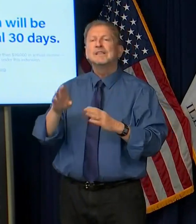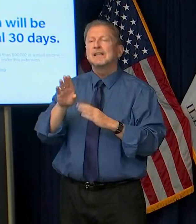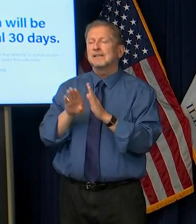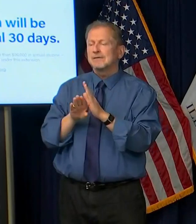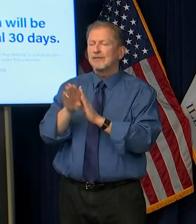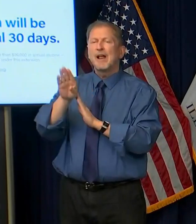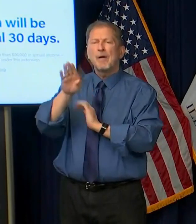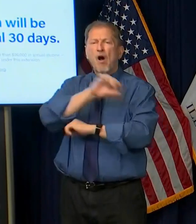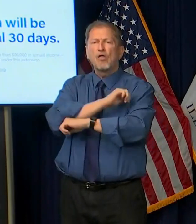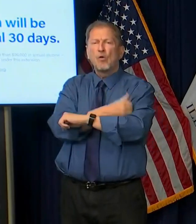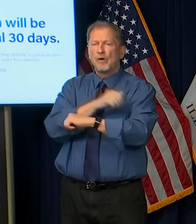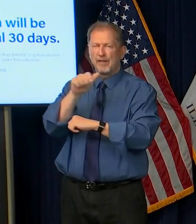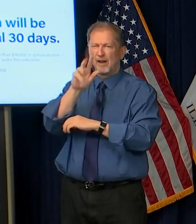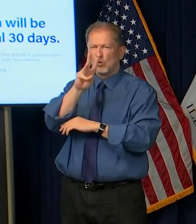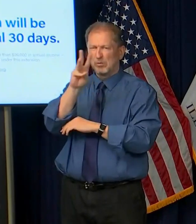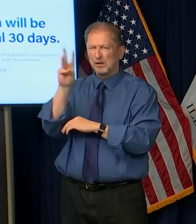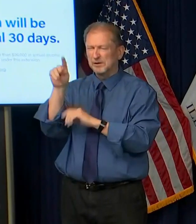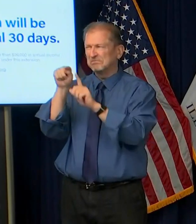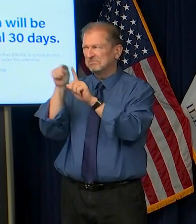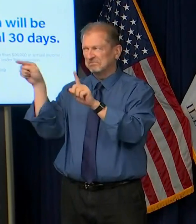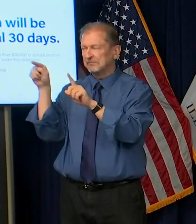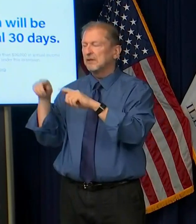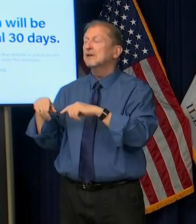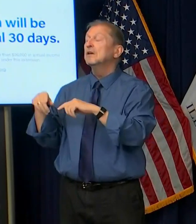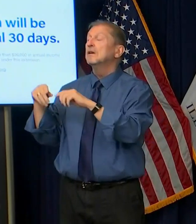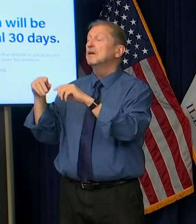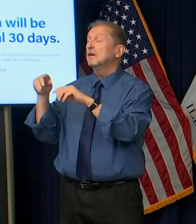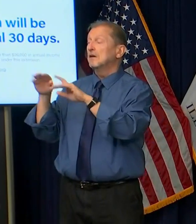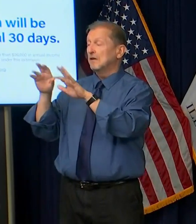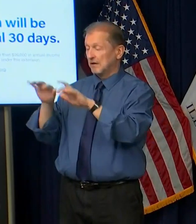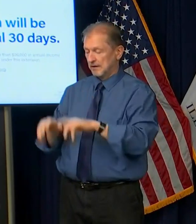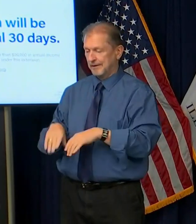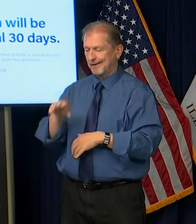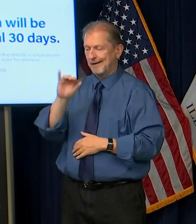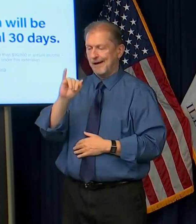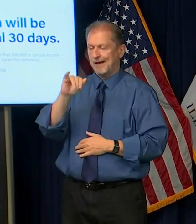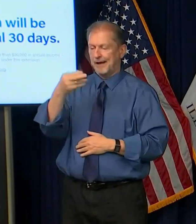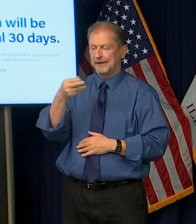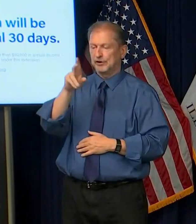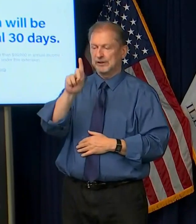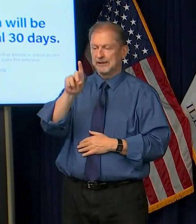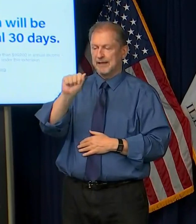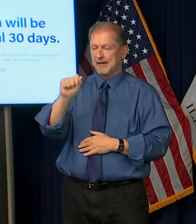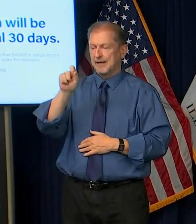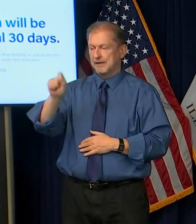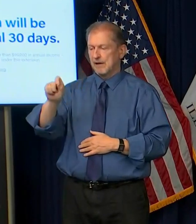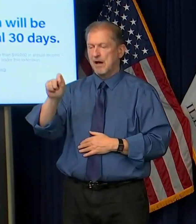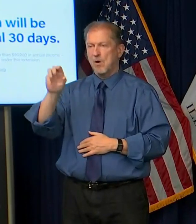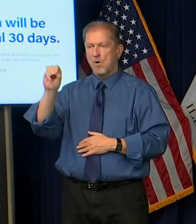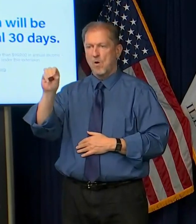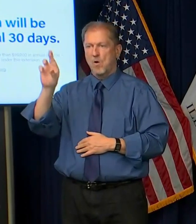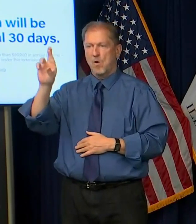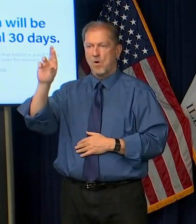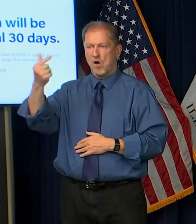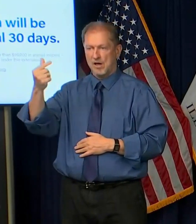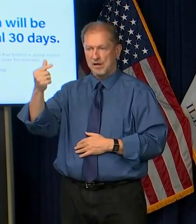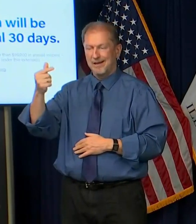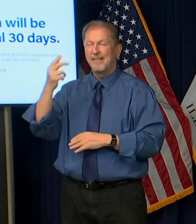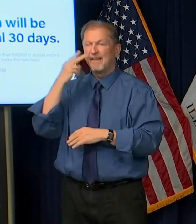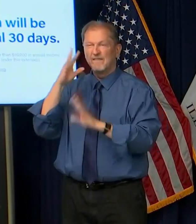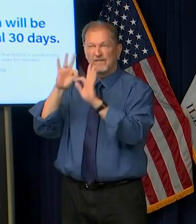access. Just visit that website at ihda.org. This new order